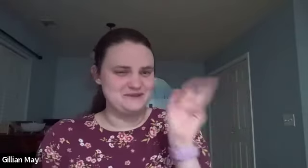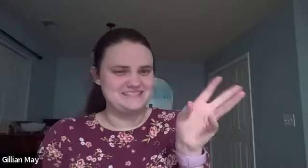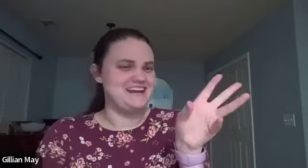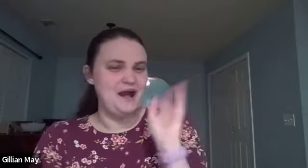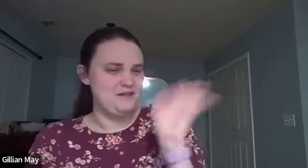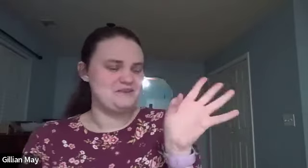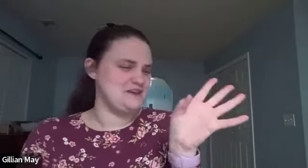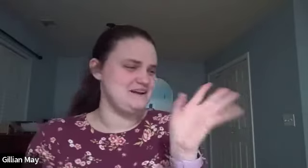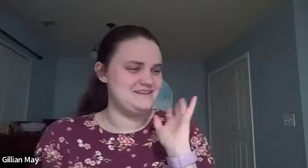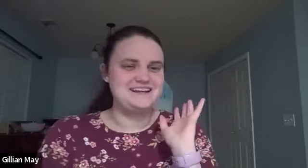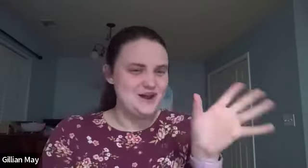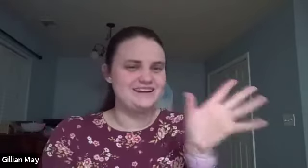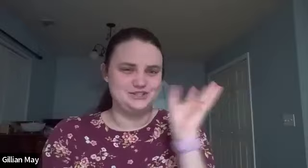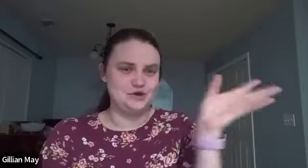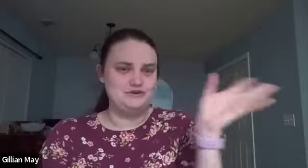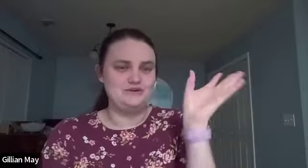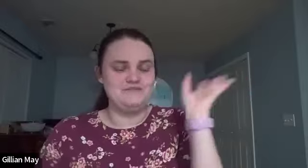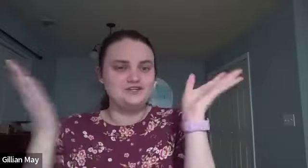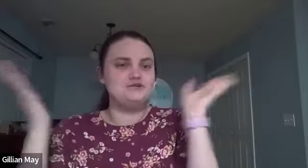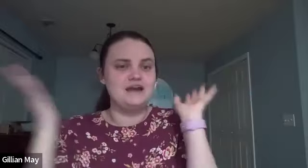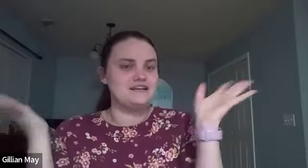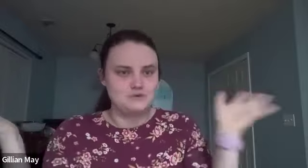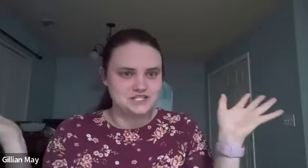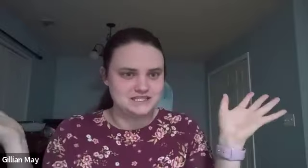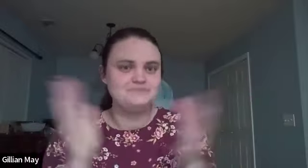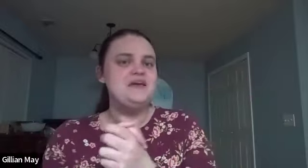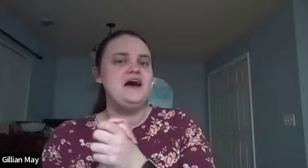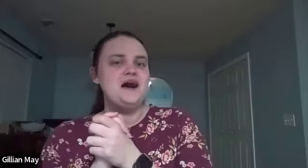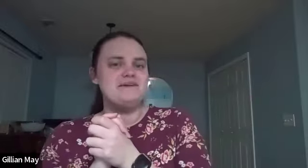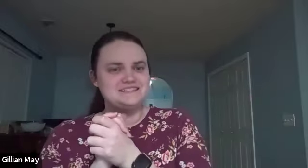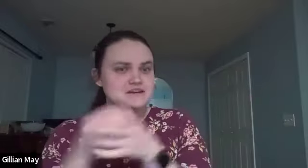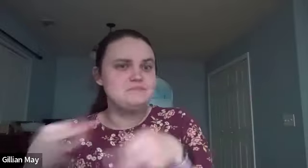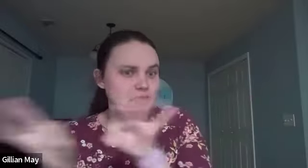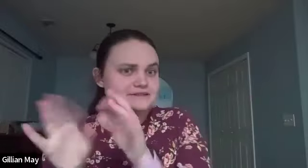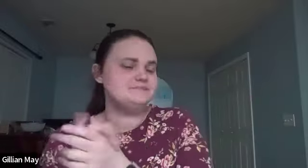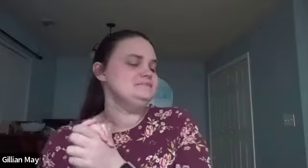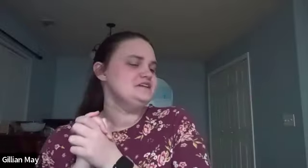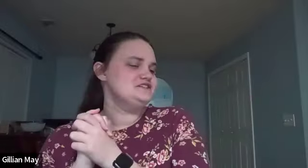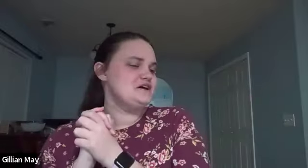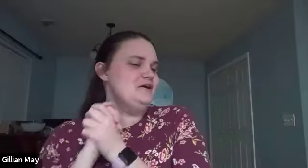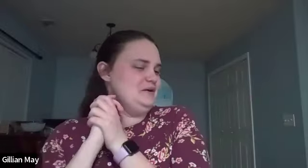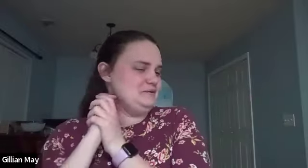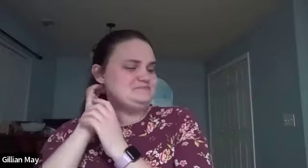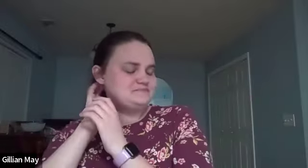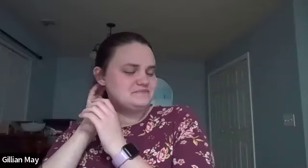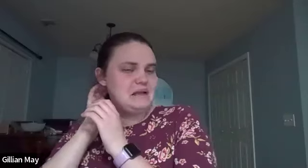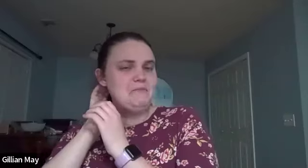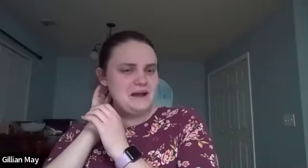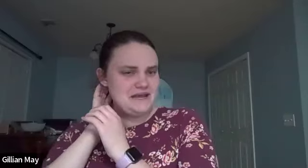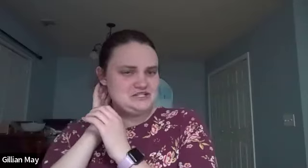rest of the night. All I'm going to think about is how I've not shown you how to ask questions, and that's kind of important. So my bad, you